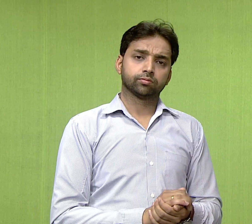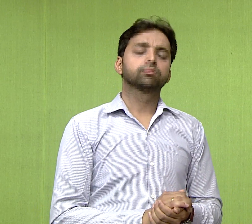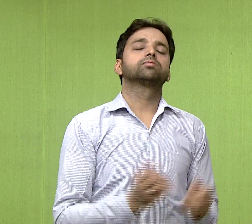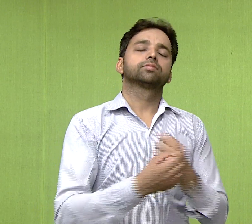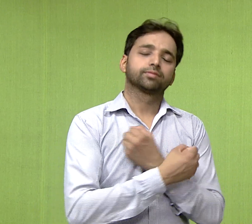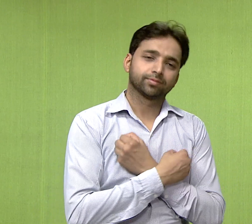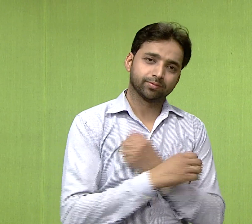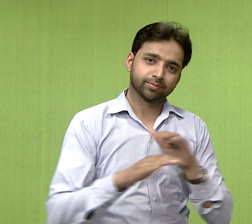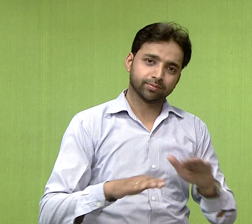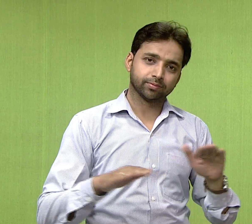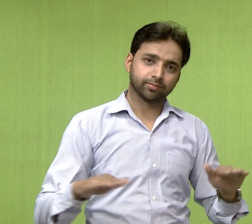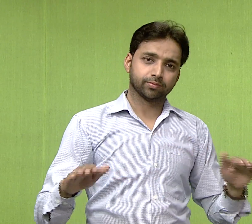Dear learners,